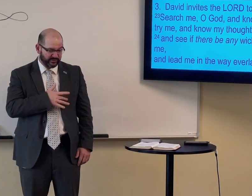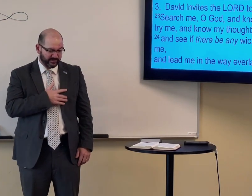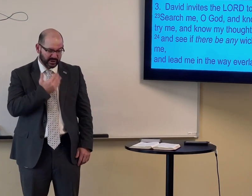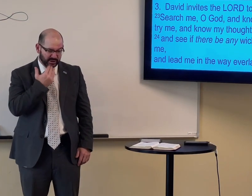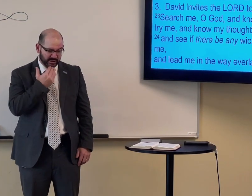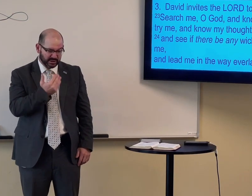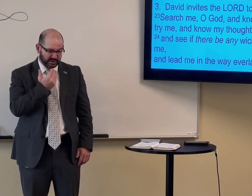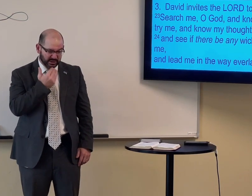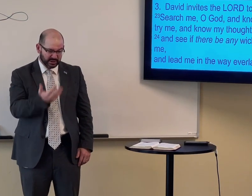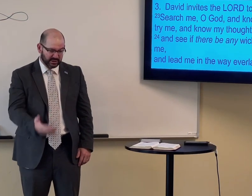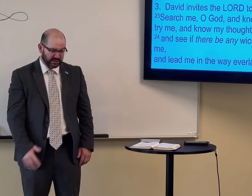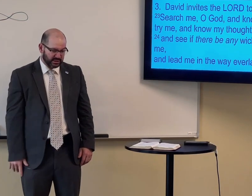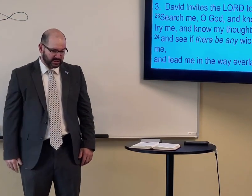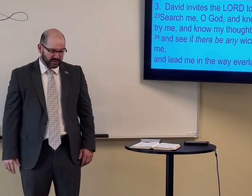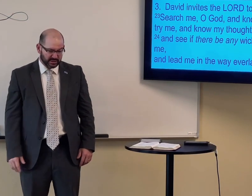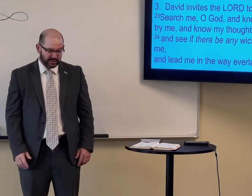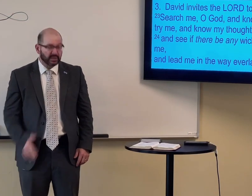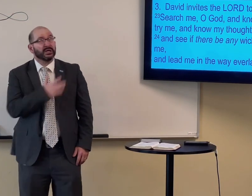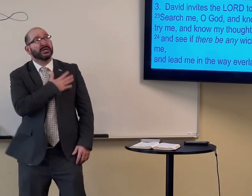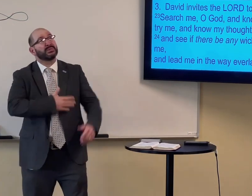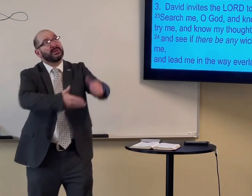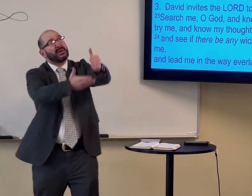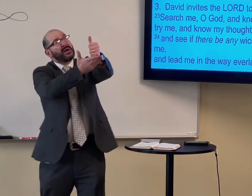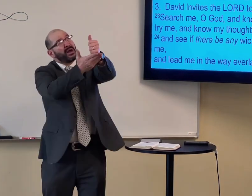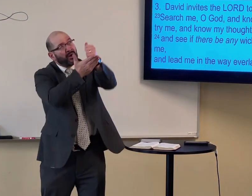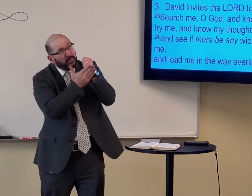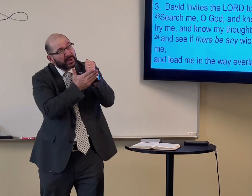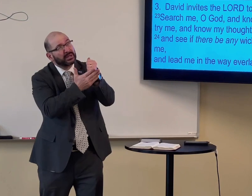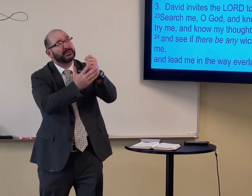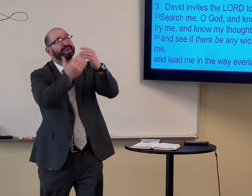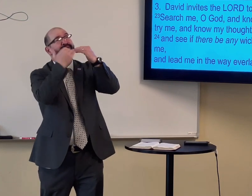you don't feel grateful. Please help me